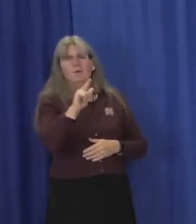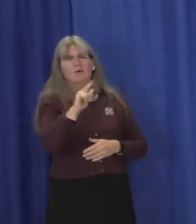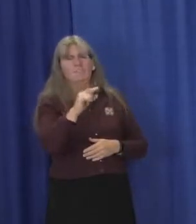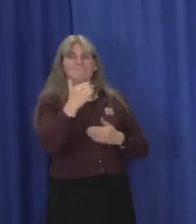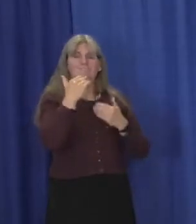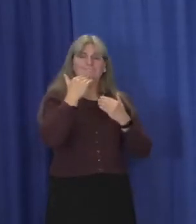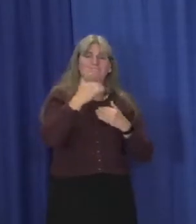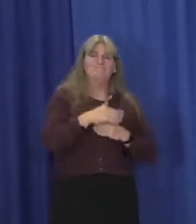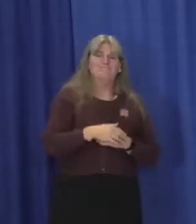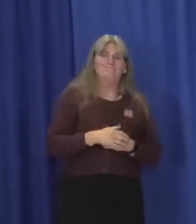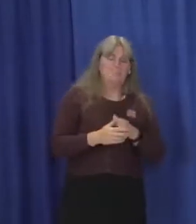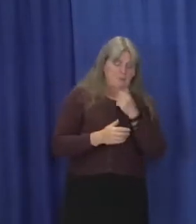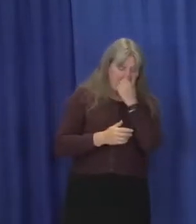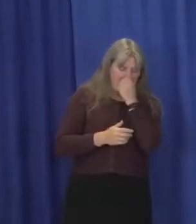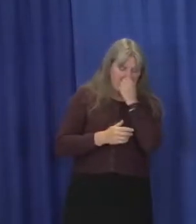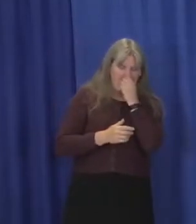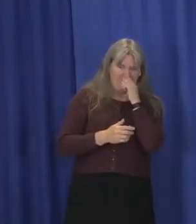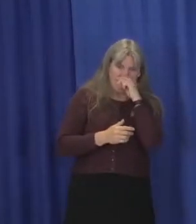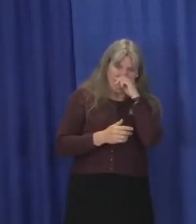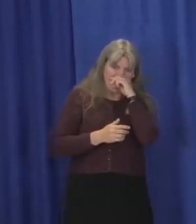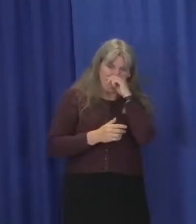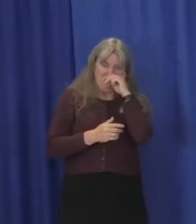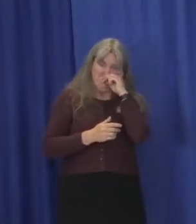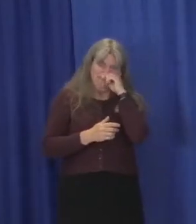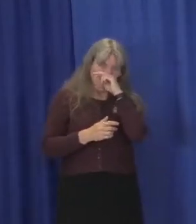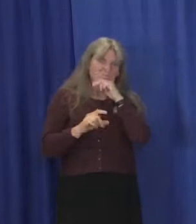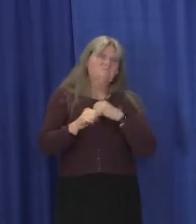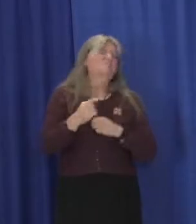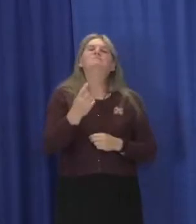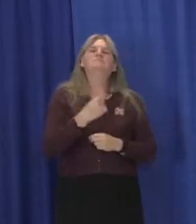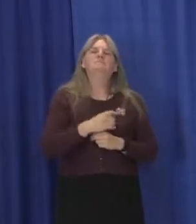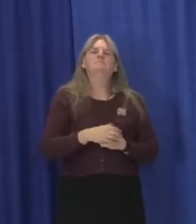you. Thank you. Lauriane, do you have another question?